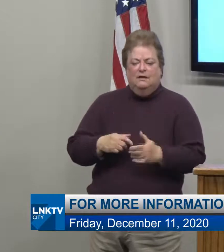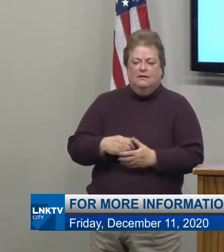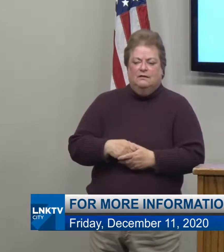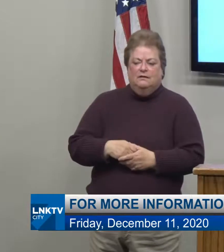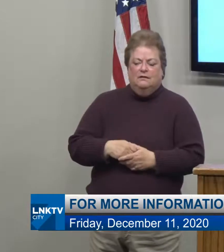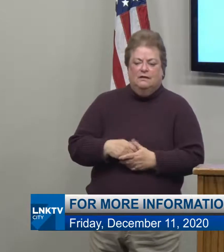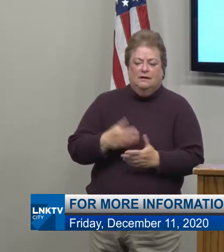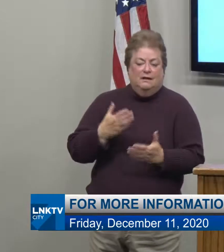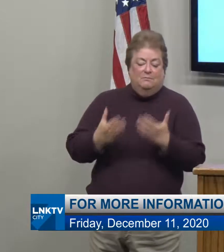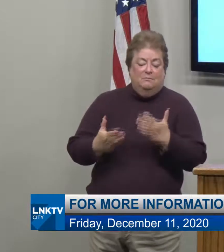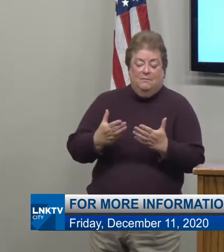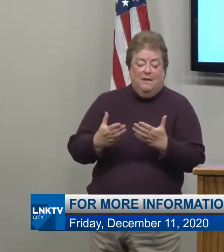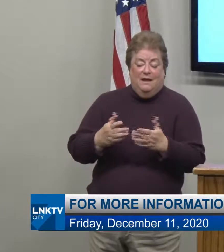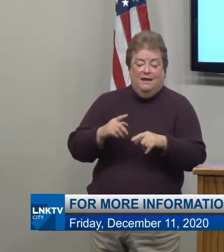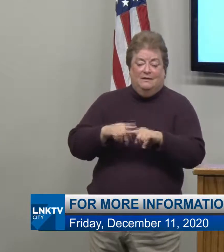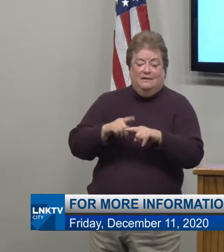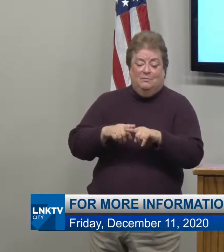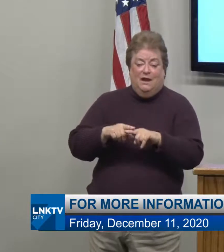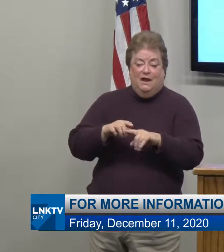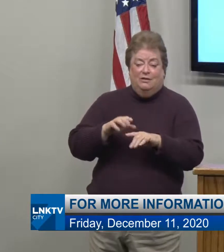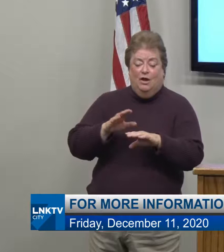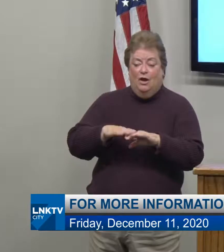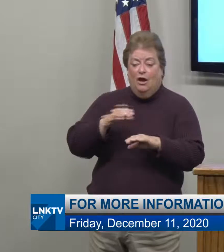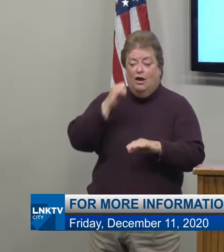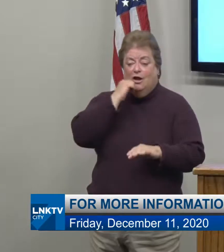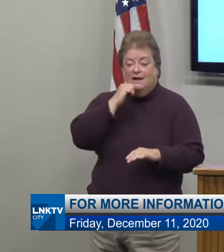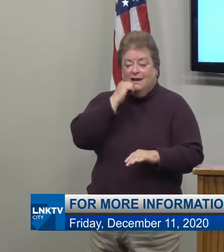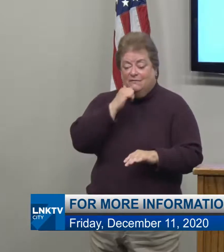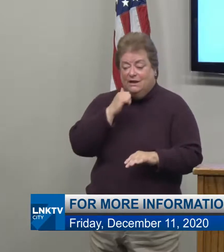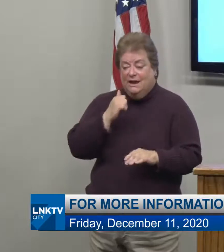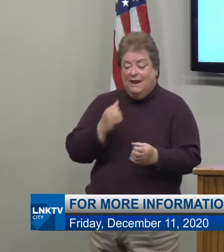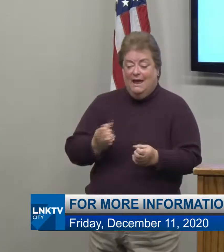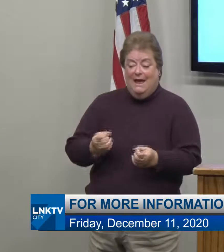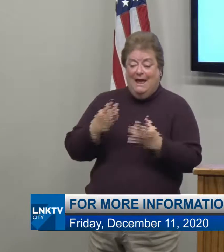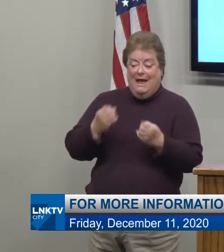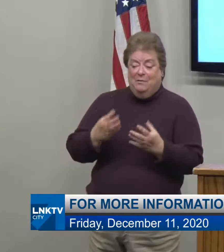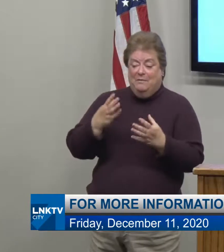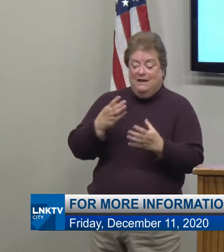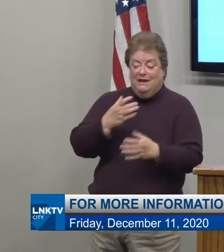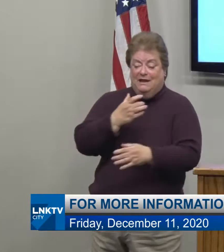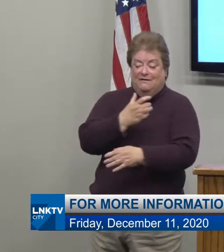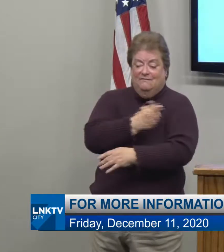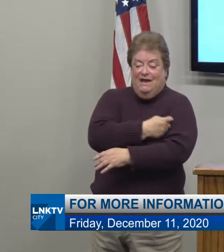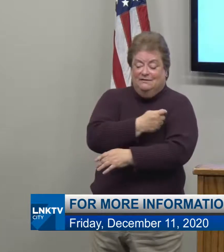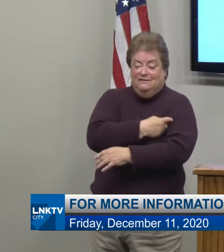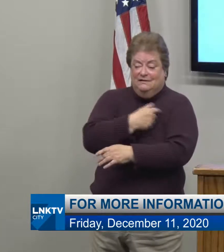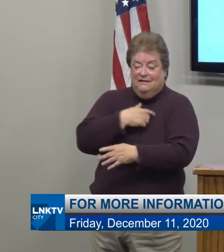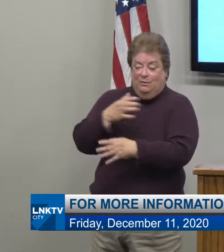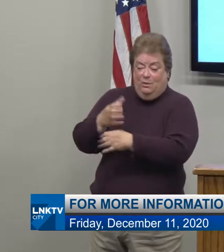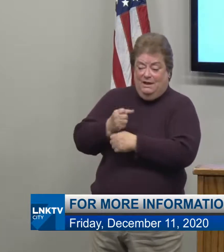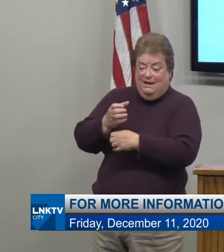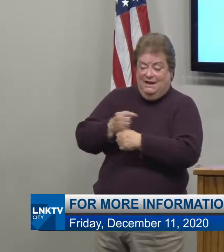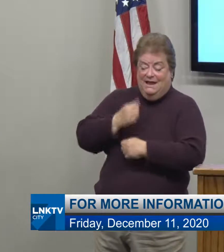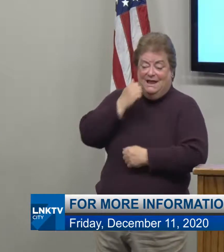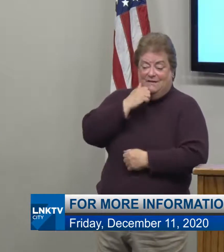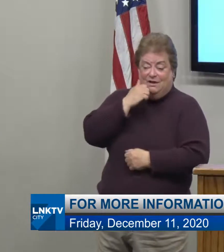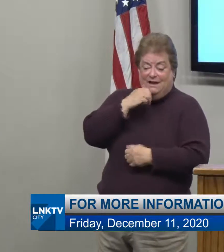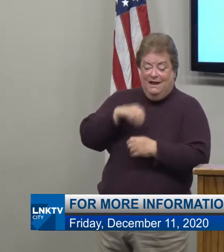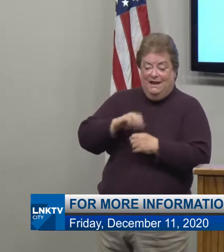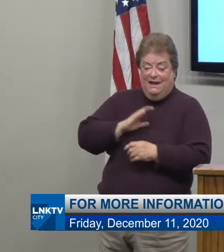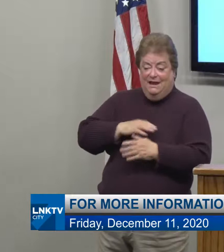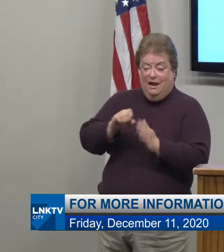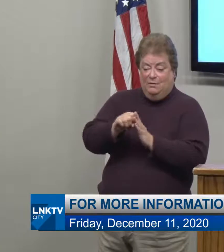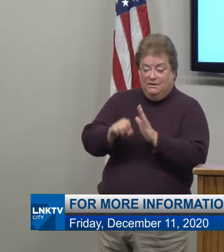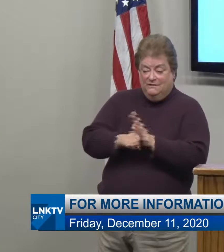be depending every day the amount of vaccine we may be receiving in our state, and therefore down